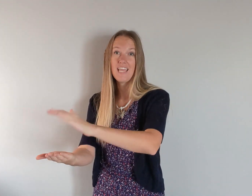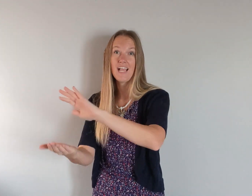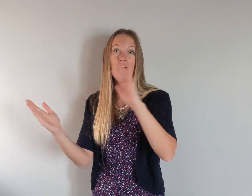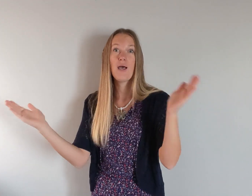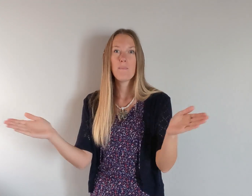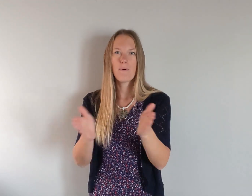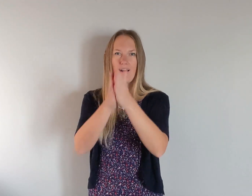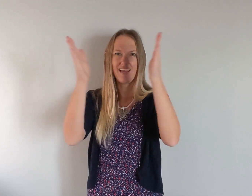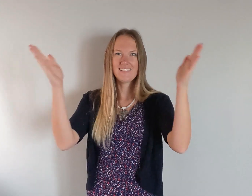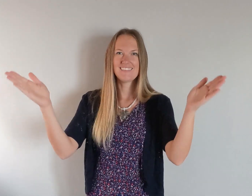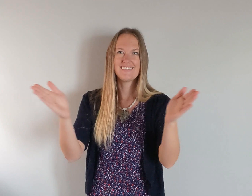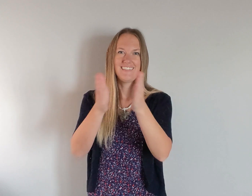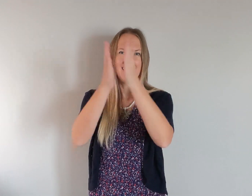sing praise.